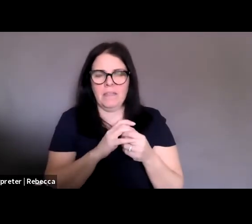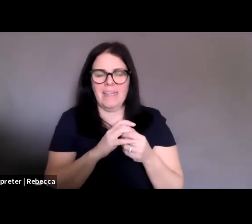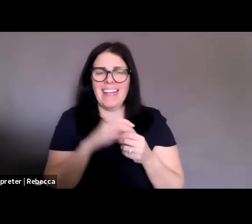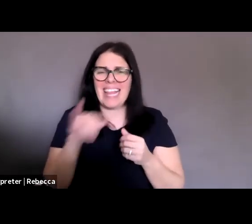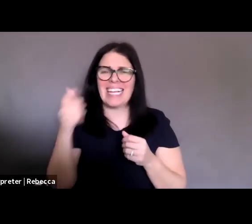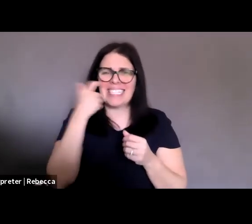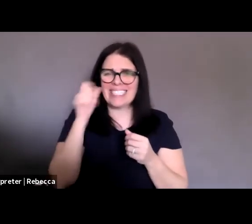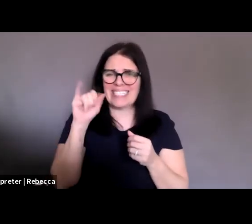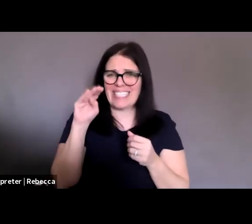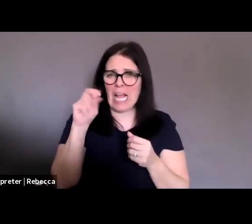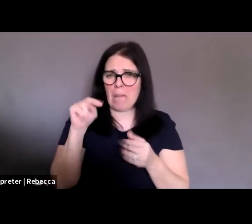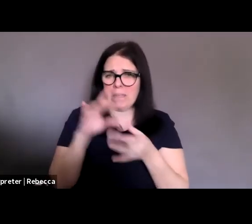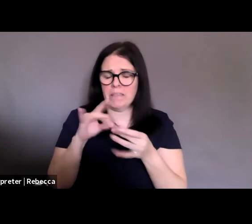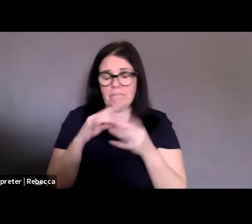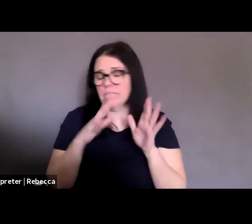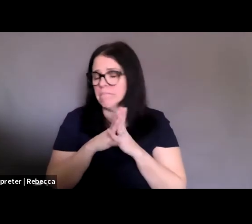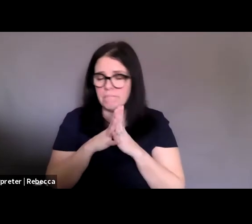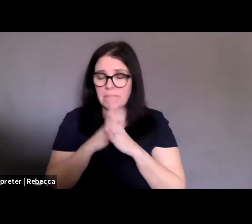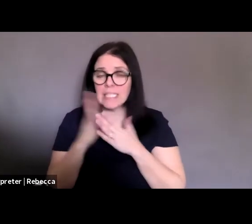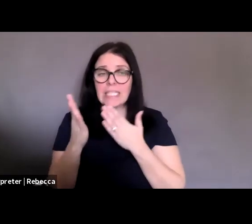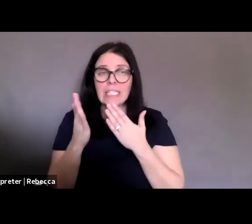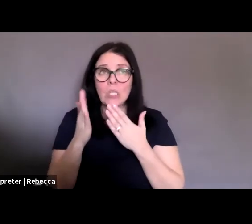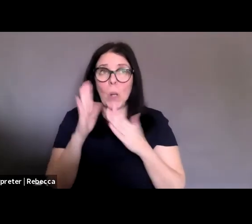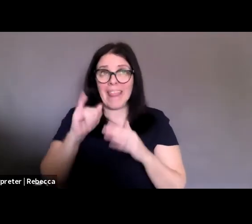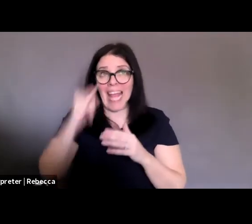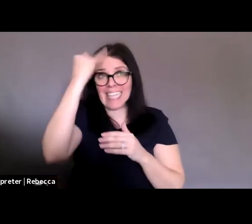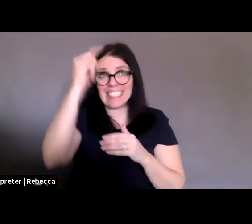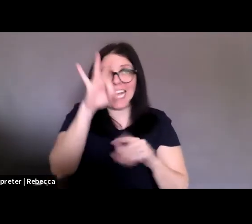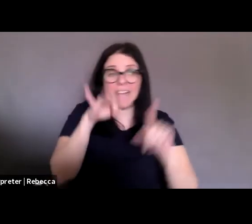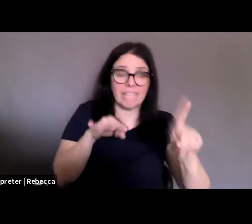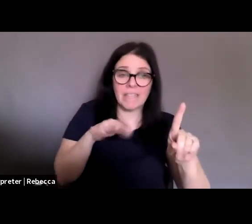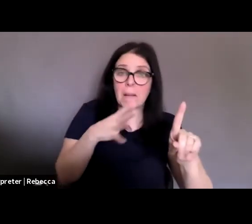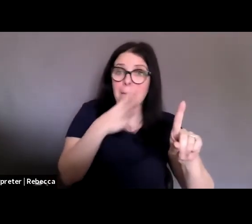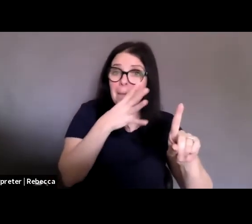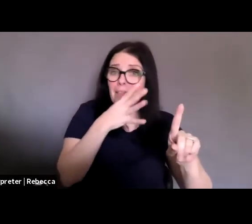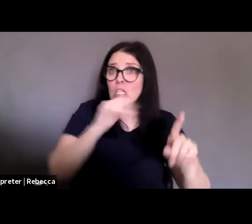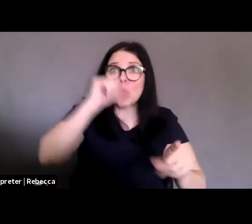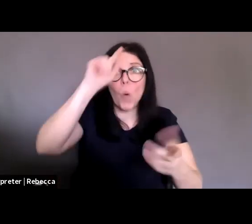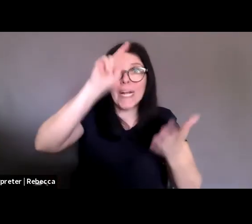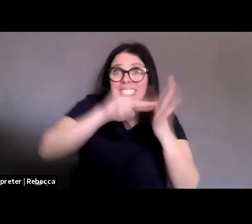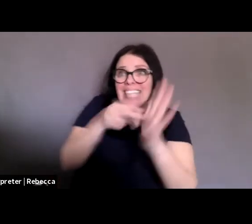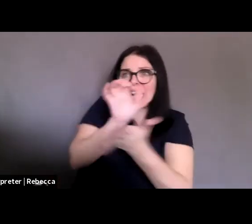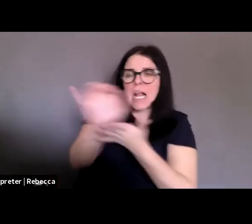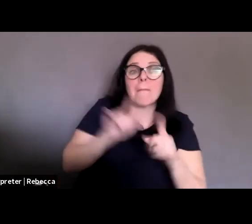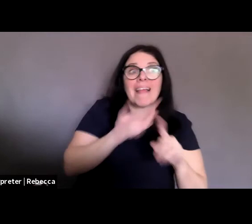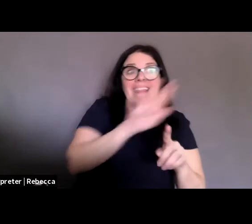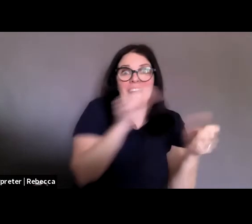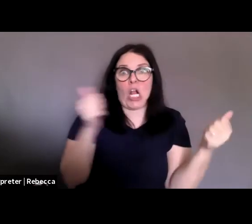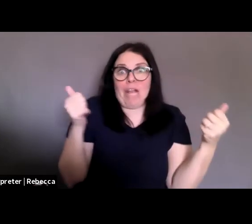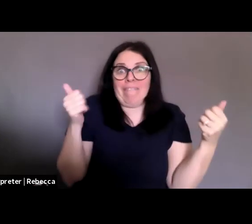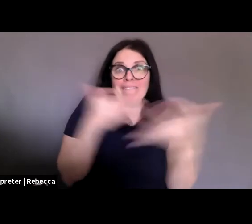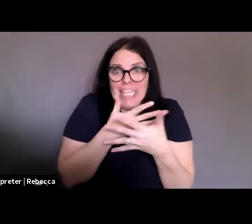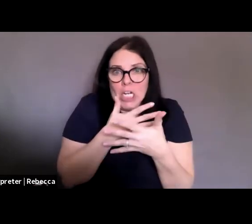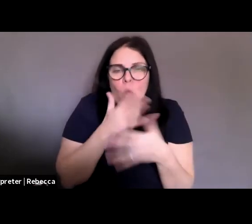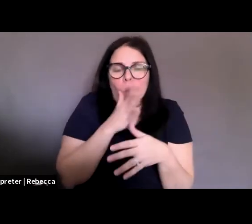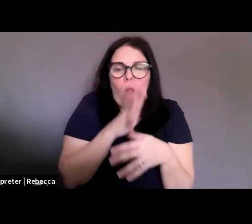even if mothers don't intend to alienate the children from their father, their unconscious fear or anger or whatever rubs off on them and